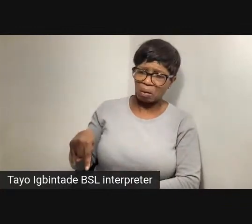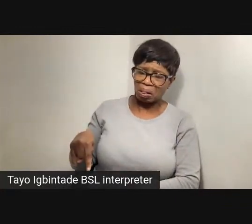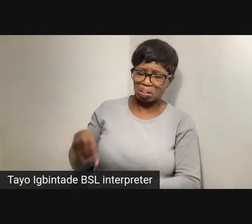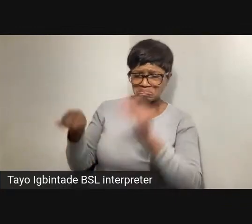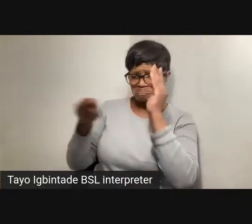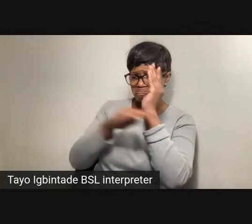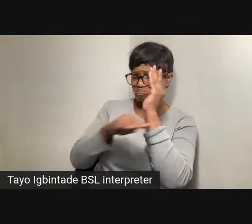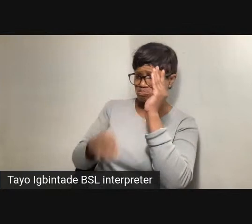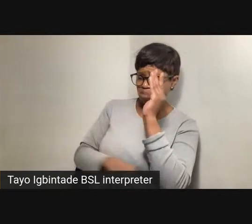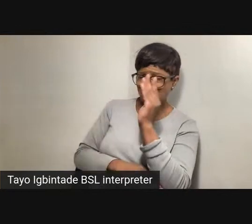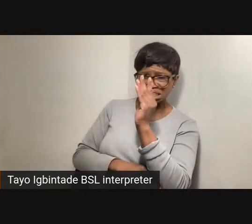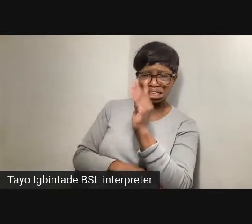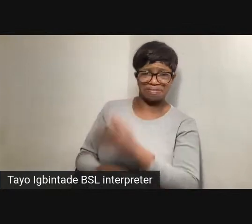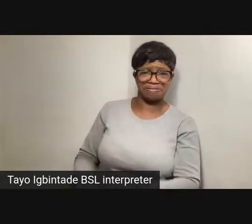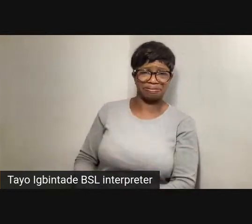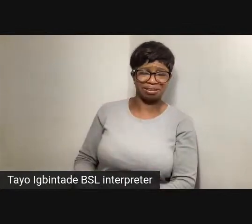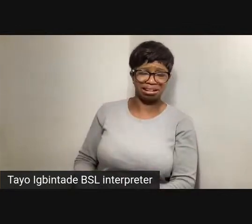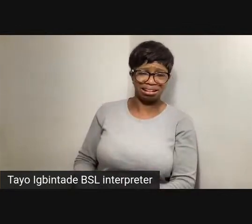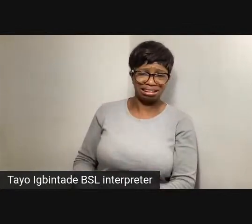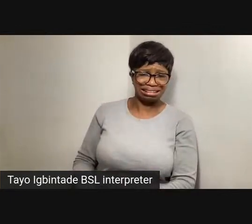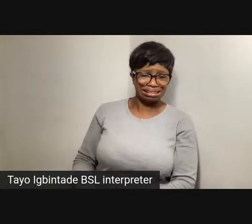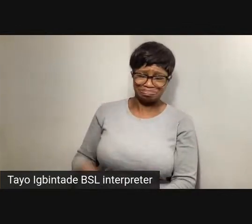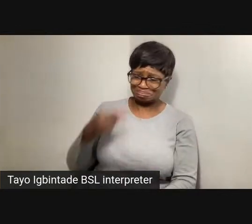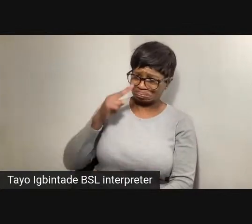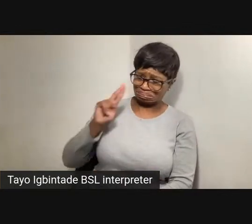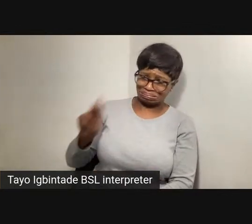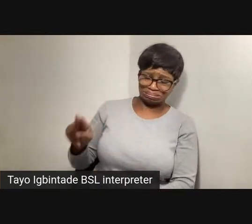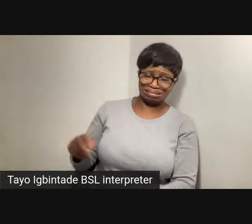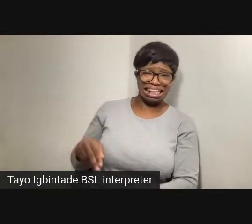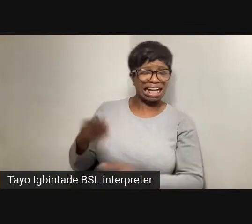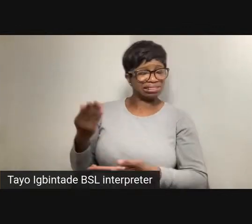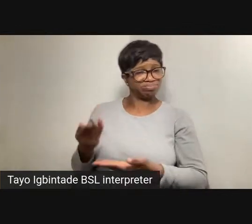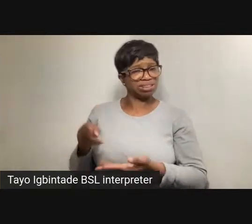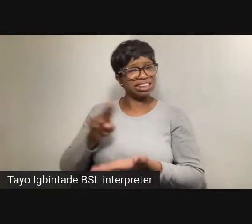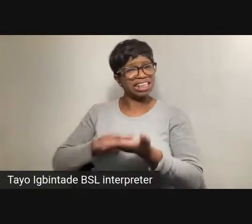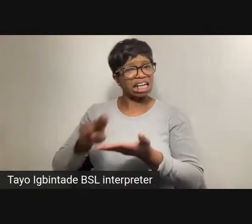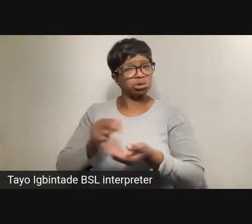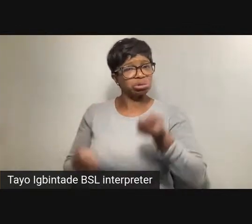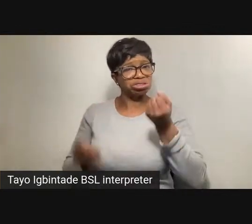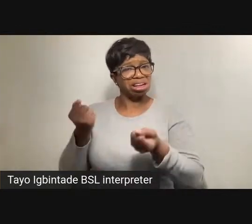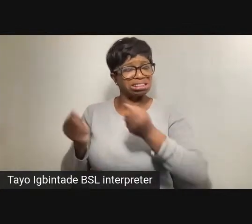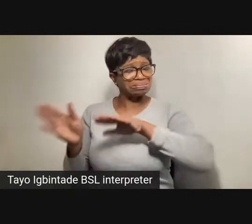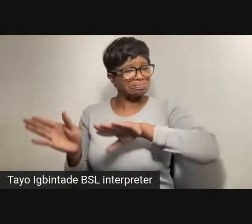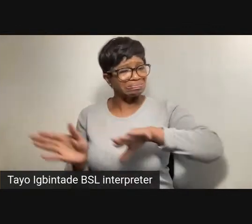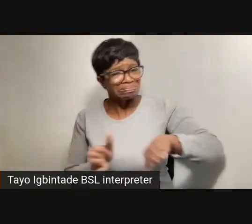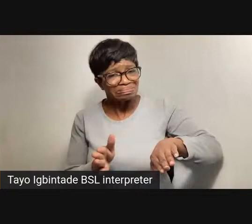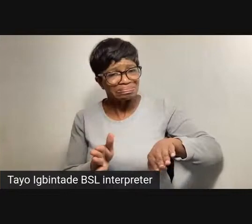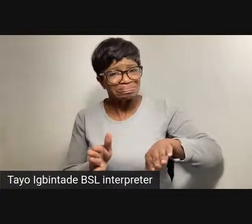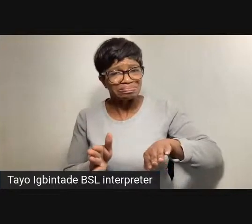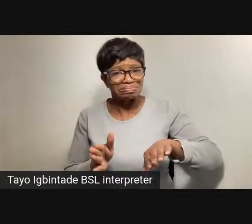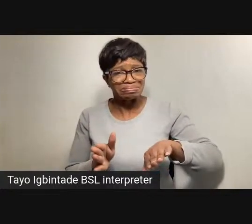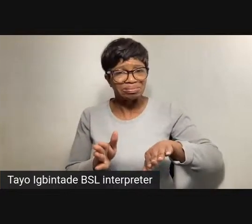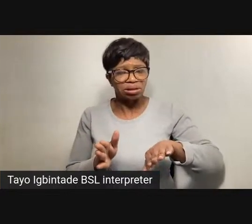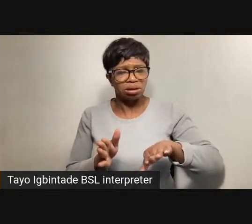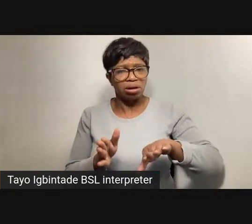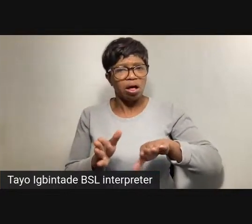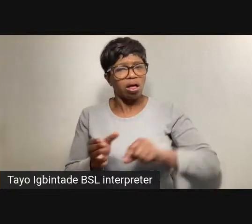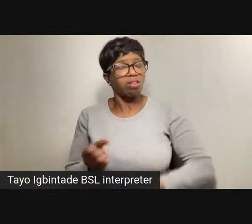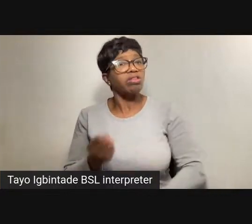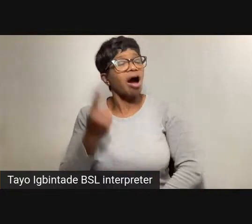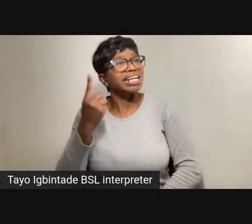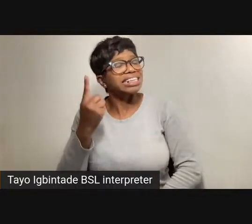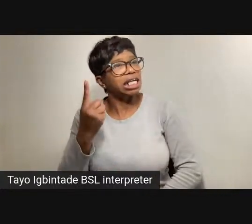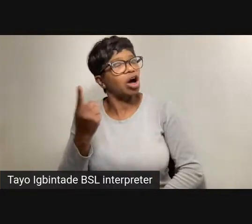primitive, repugnant to natural justice. The yardstick of what was right and good became